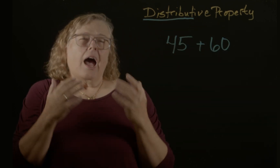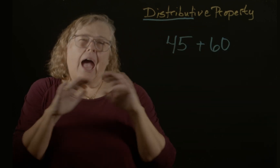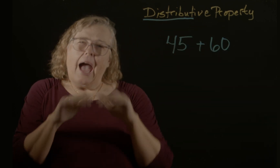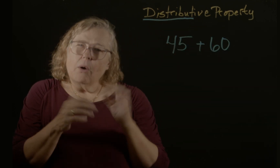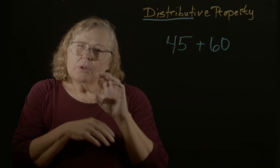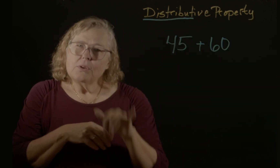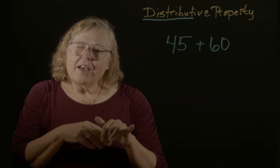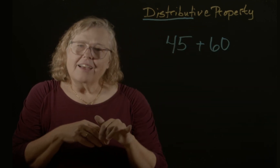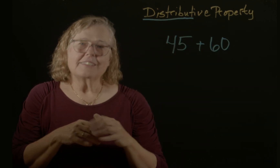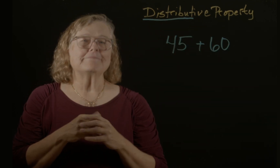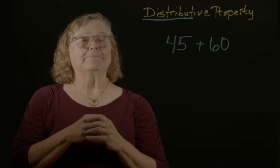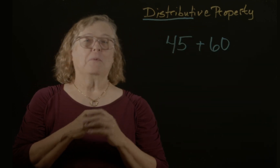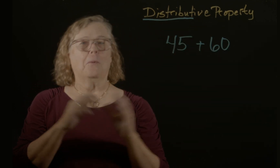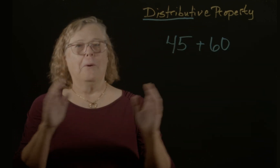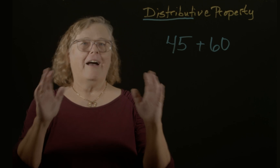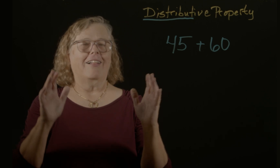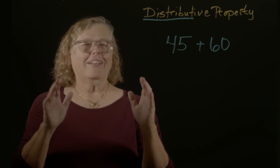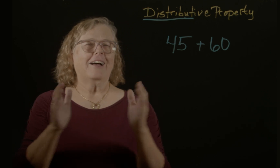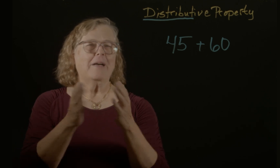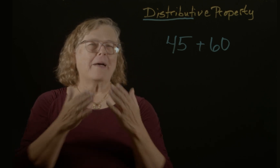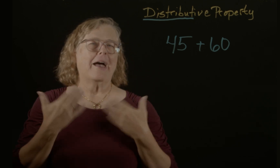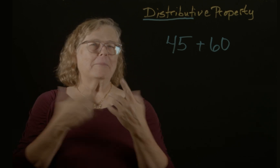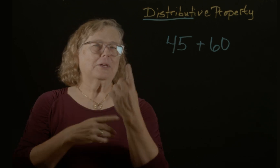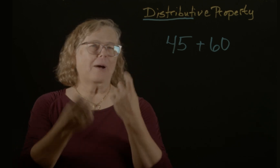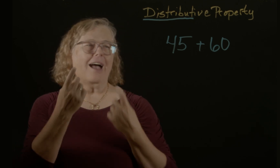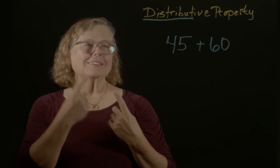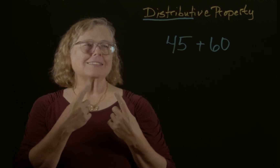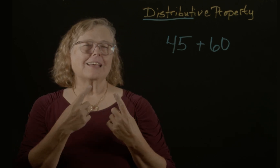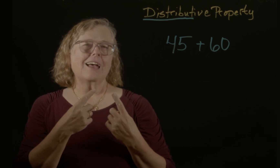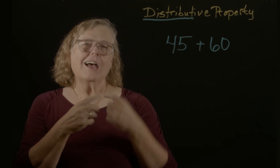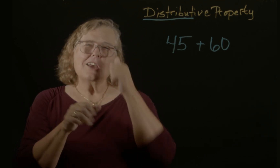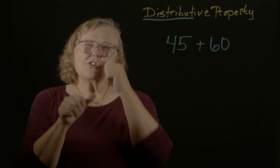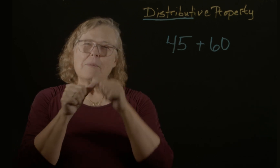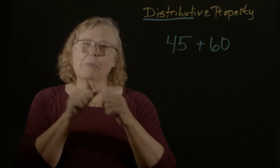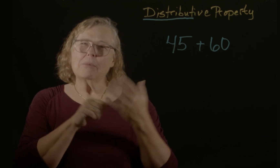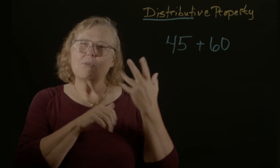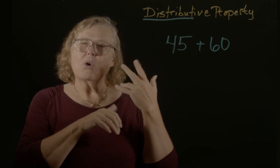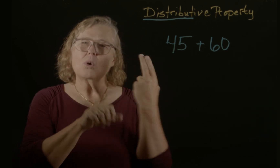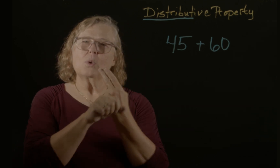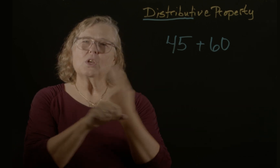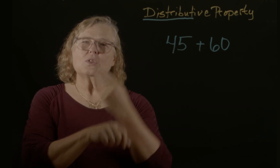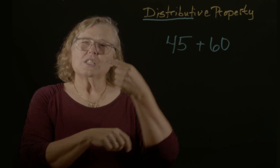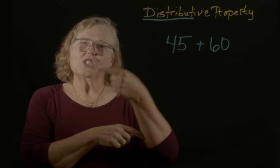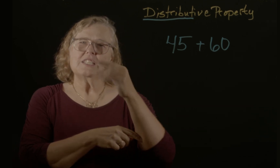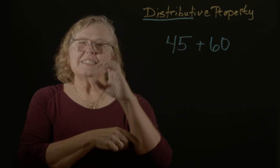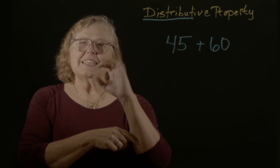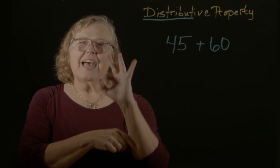that. How are we going to do that? Well, I'm so glad you asked. Do you remember before when